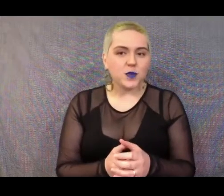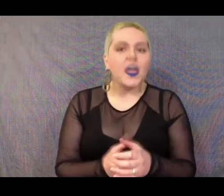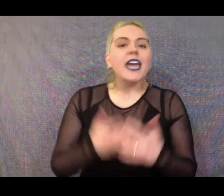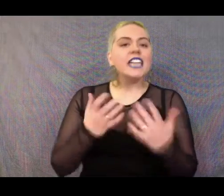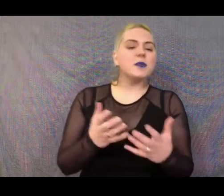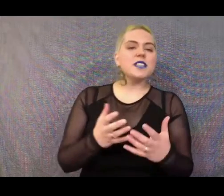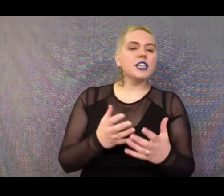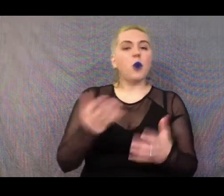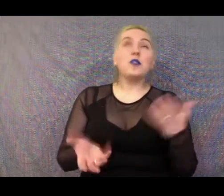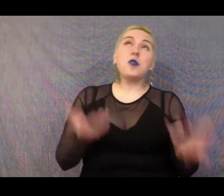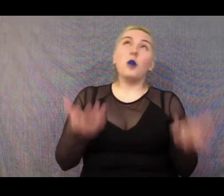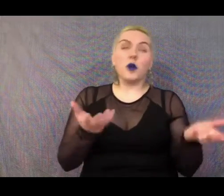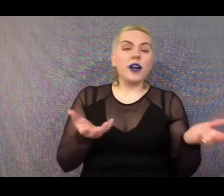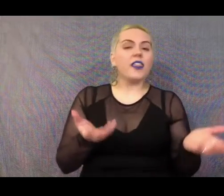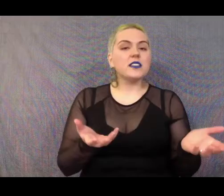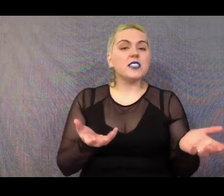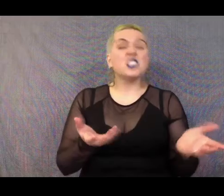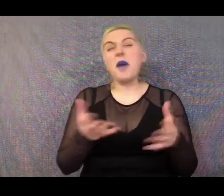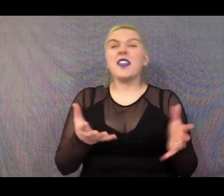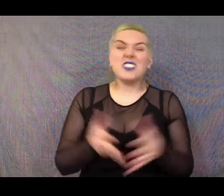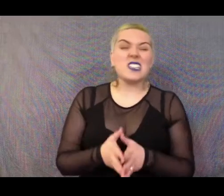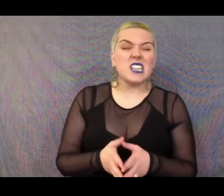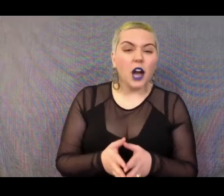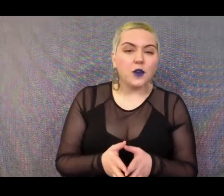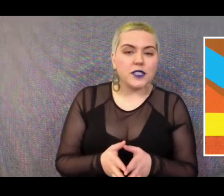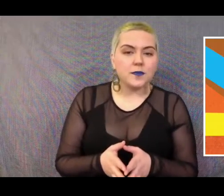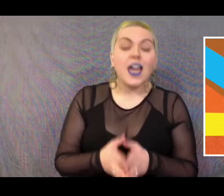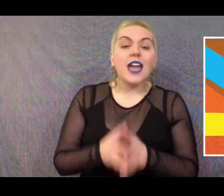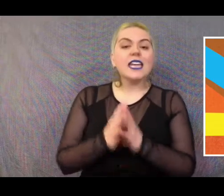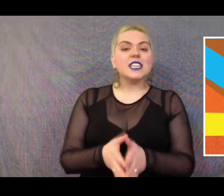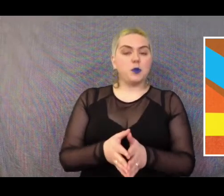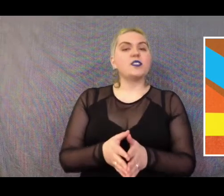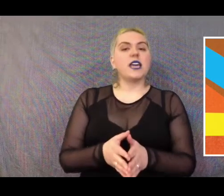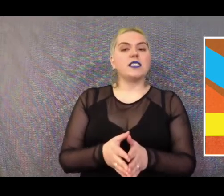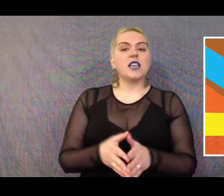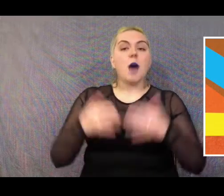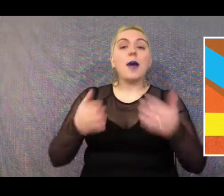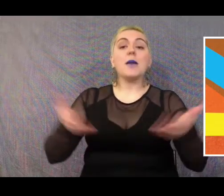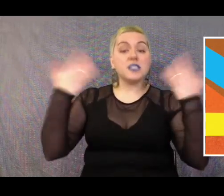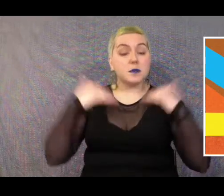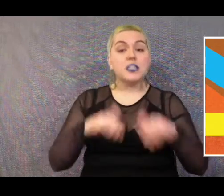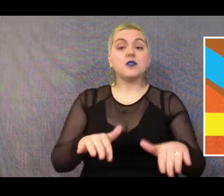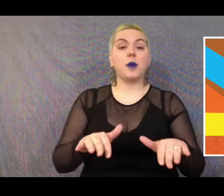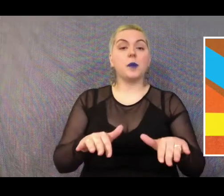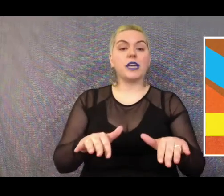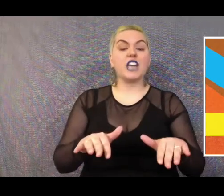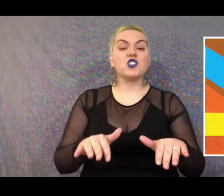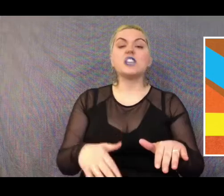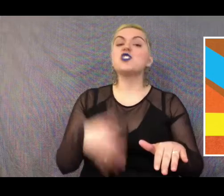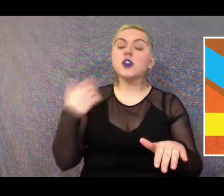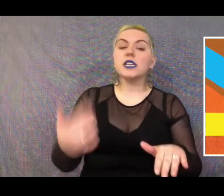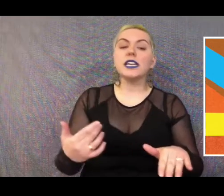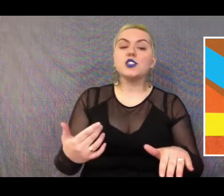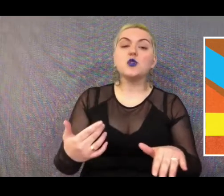research. It's been done in one form or another since about the 1600s. In this process, a paper submitted for publication